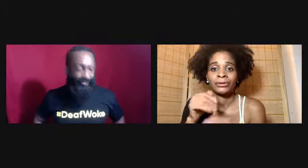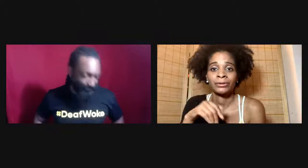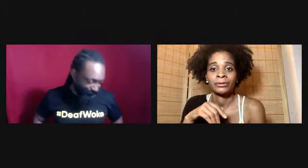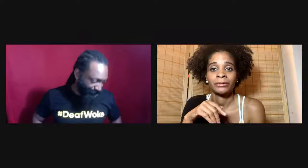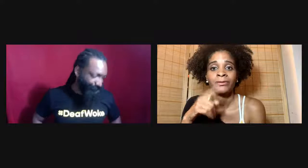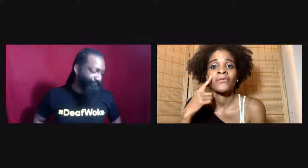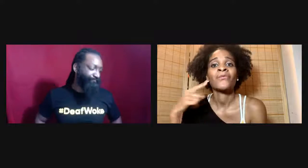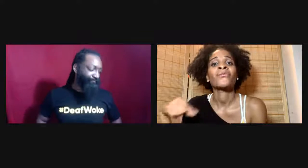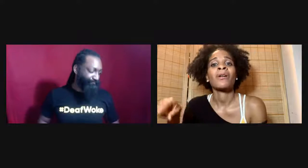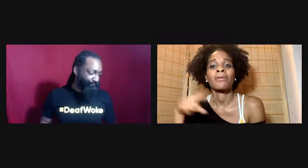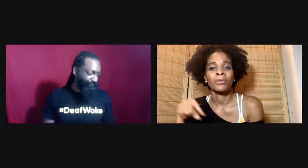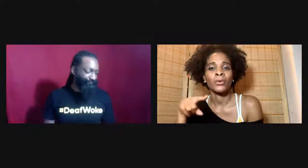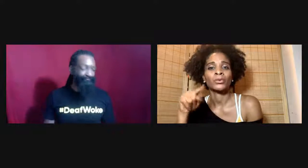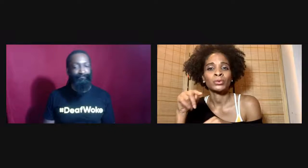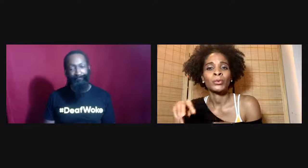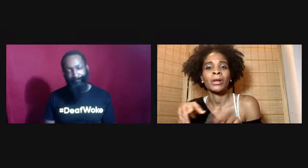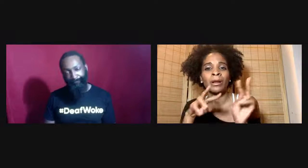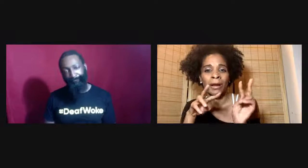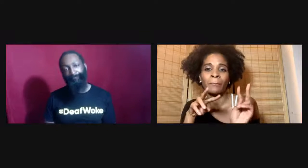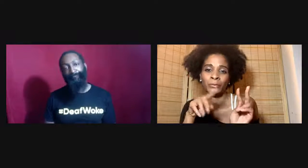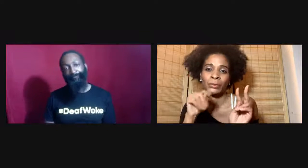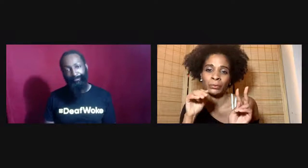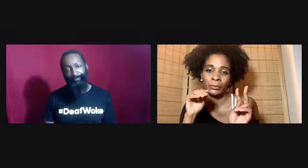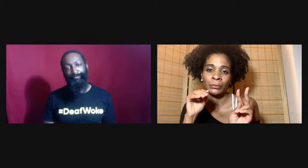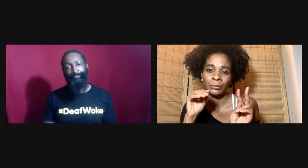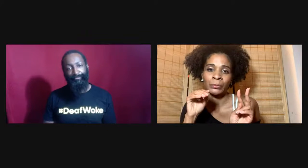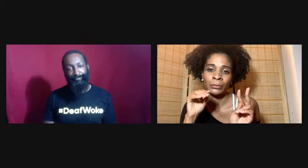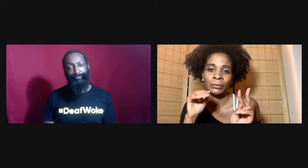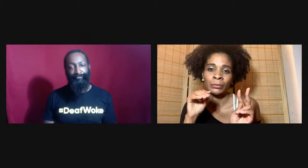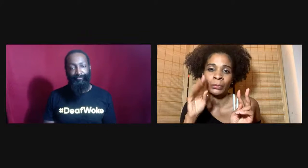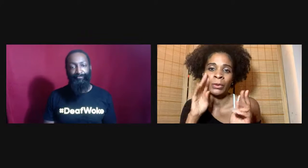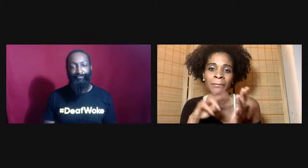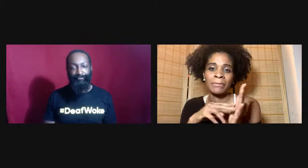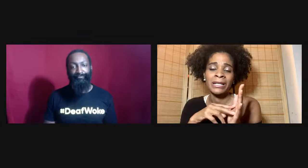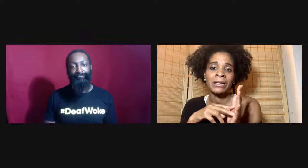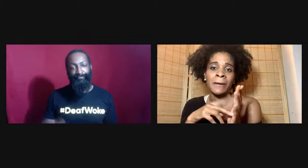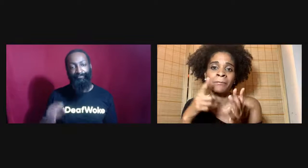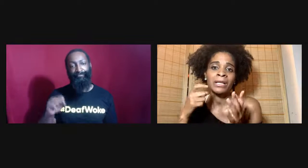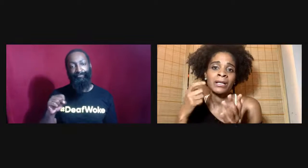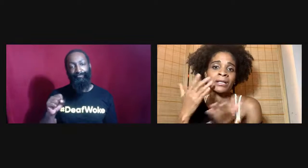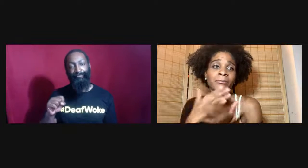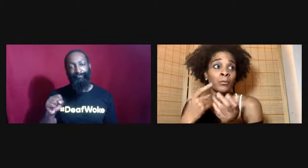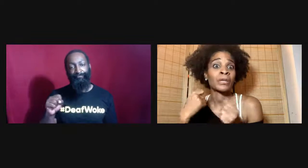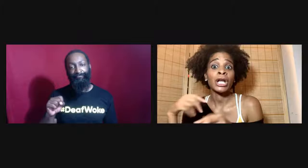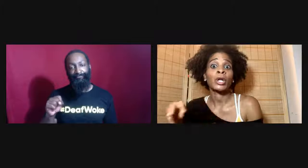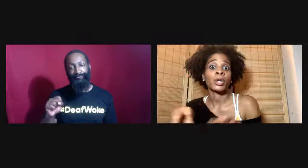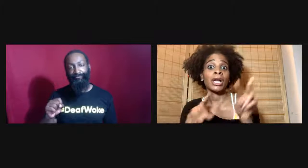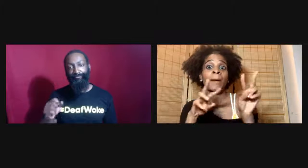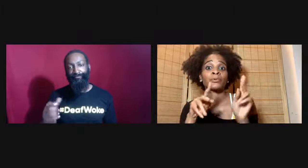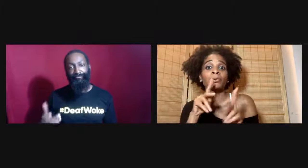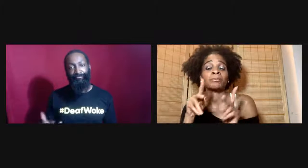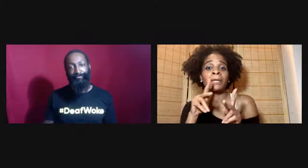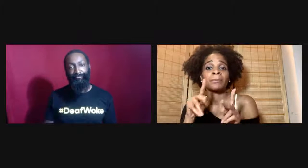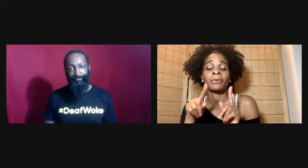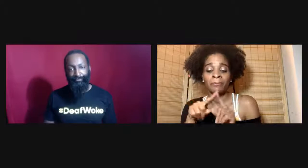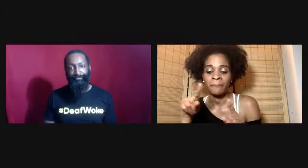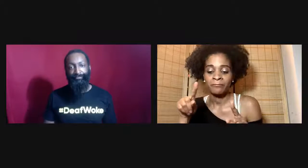strong, educated leaders in that group of people that, you know, you can look up to.